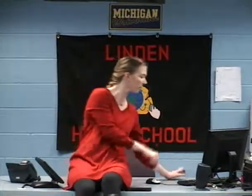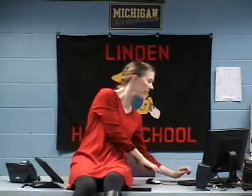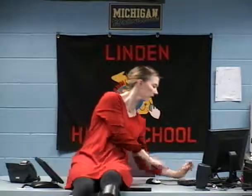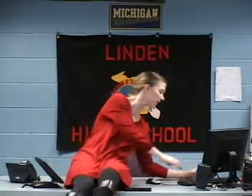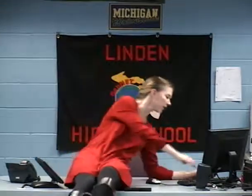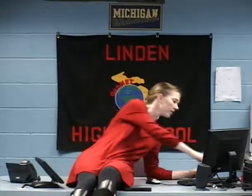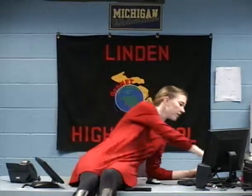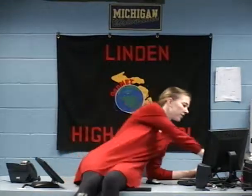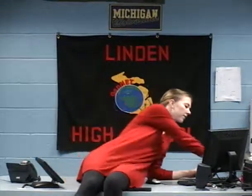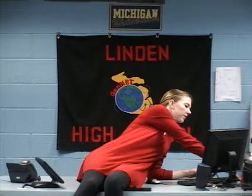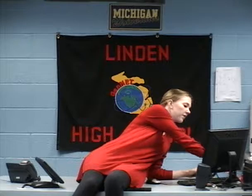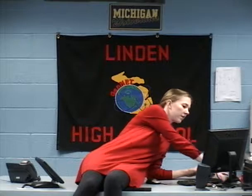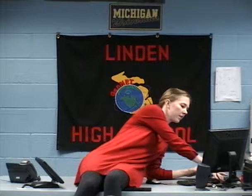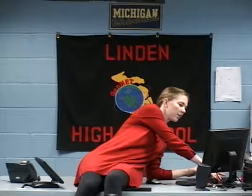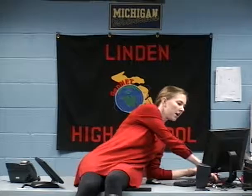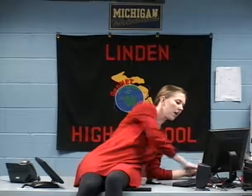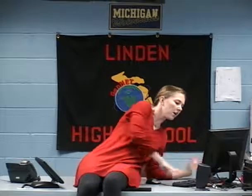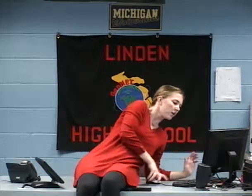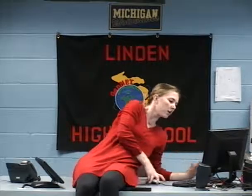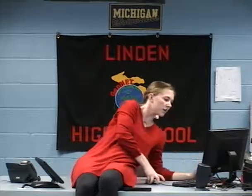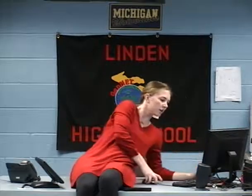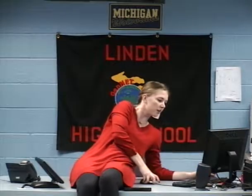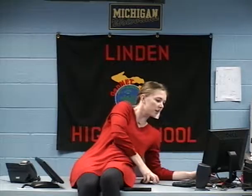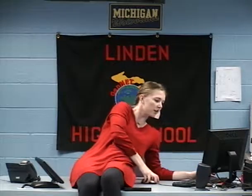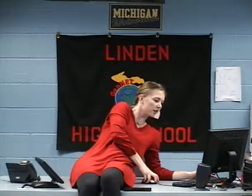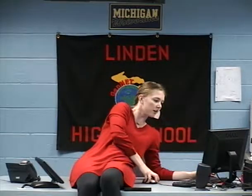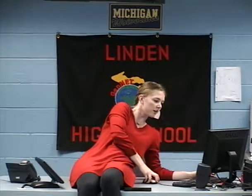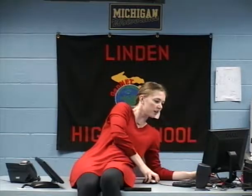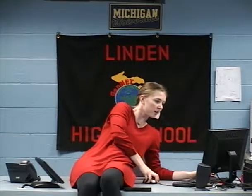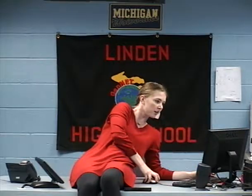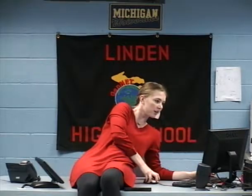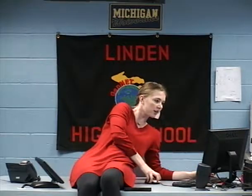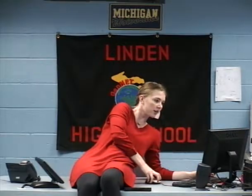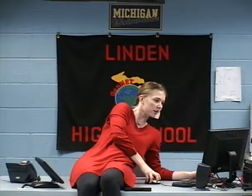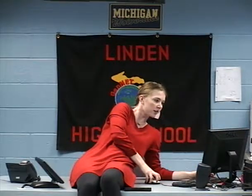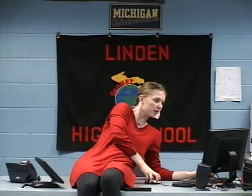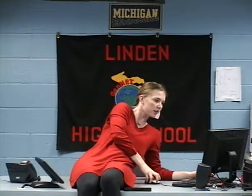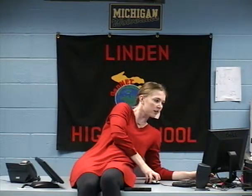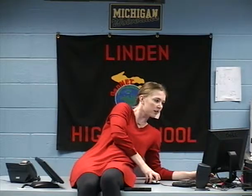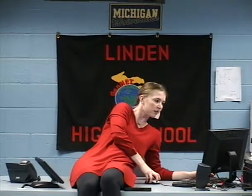I do it with my teacher too. Why would you ask? Why?